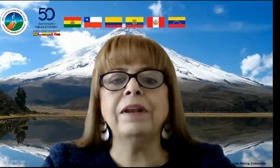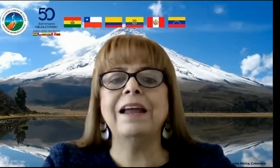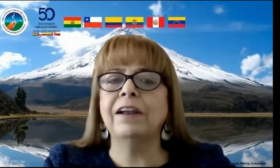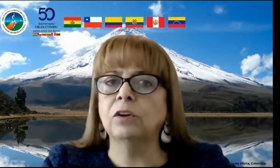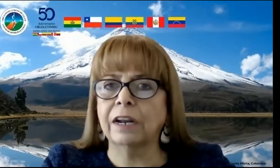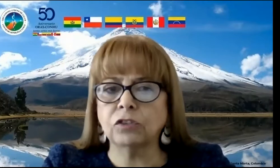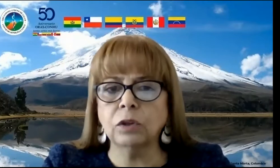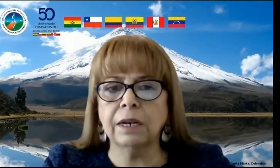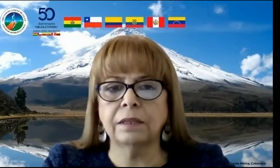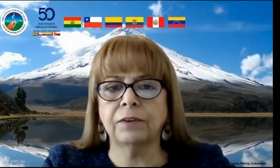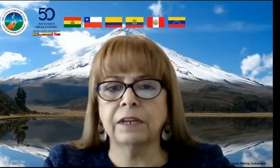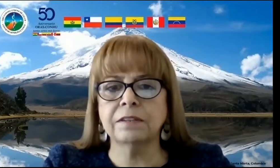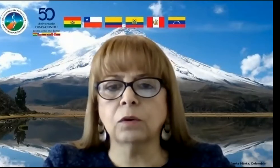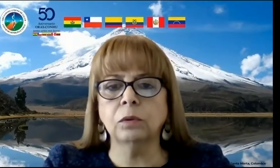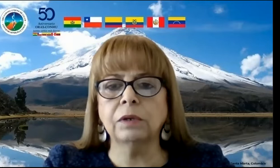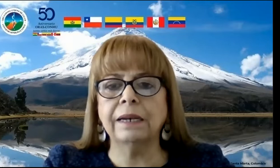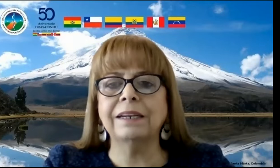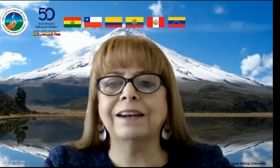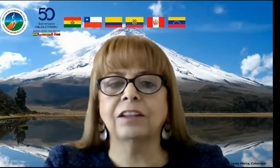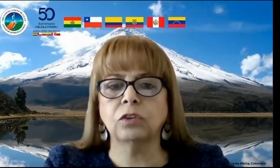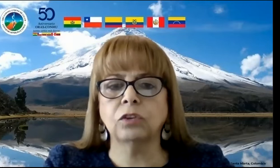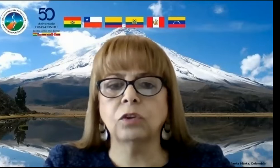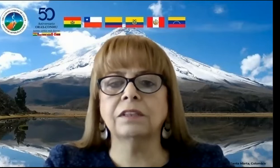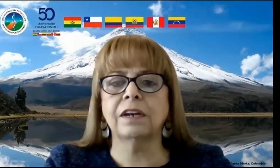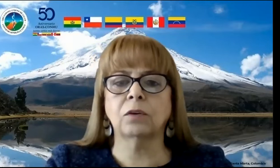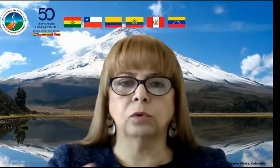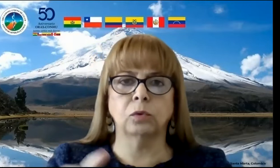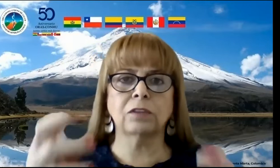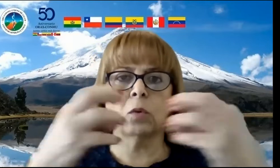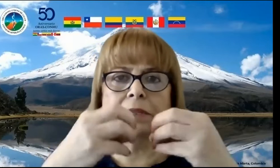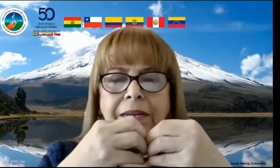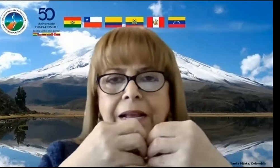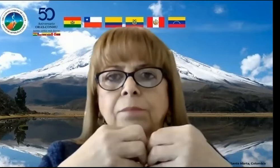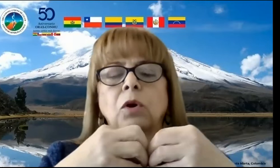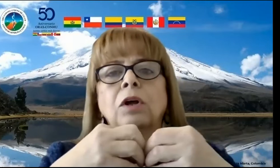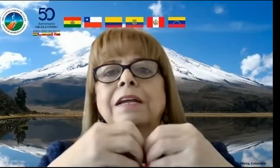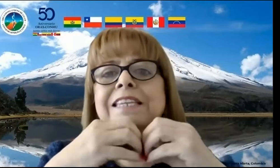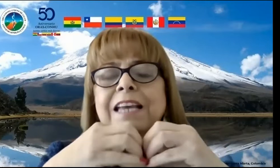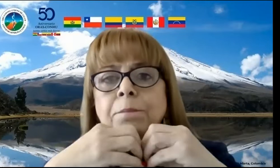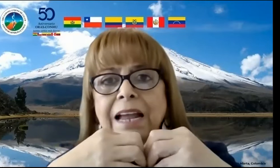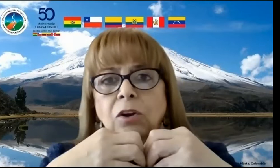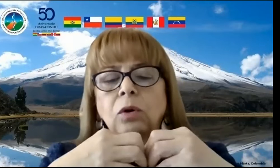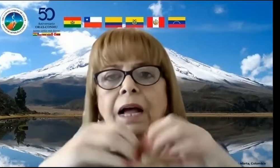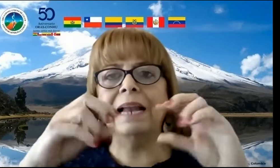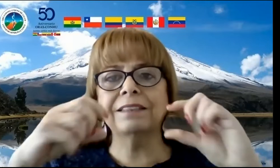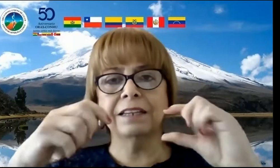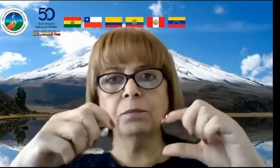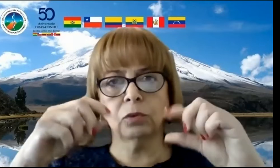Andean cultural committee in the area of